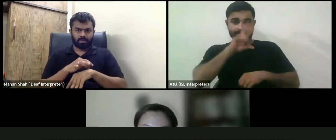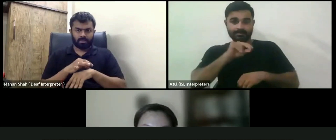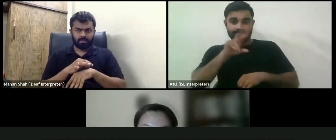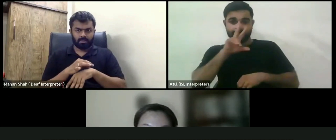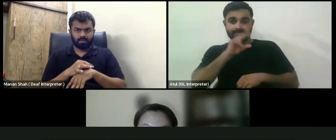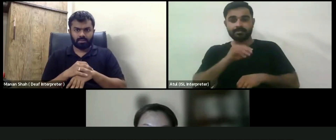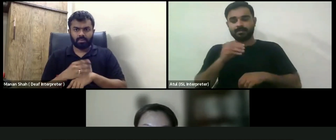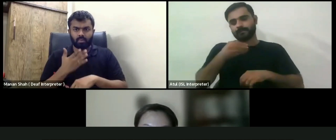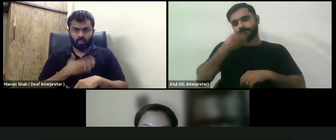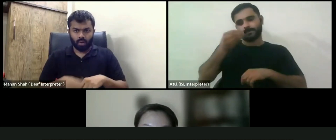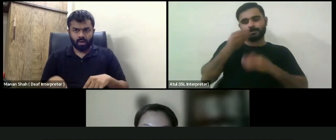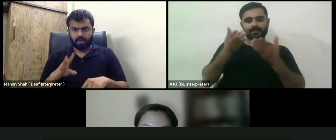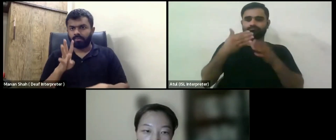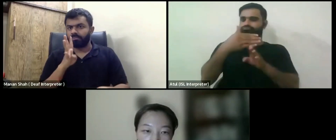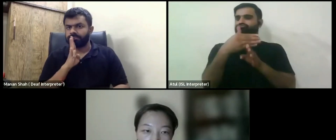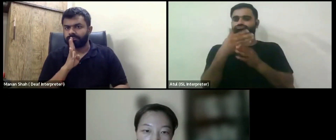share.